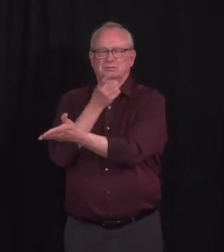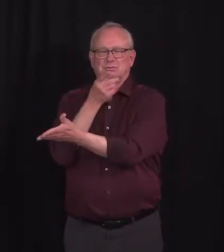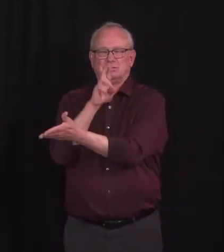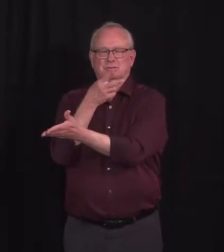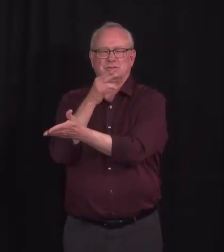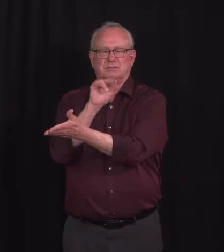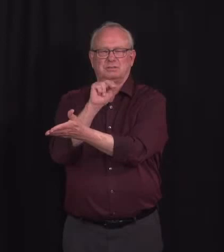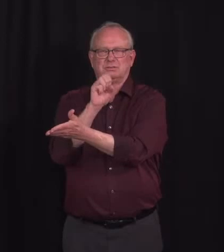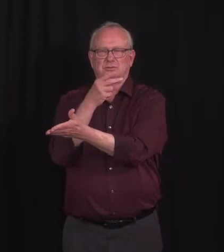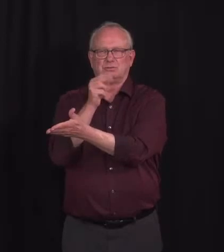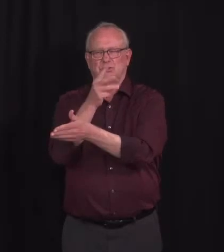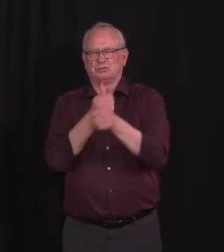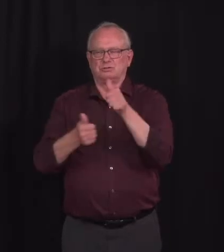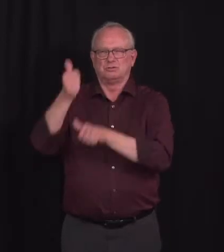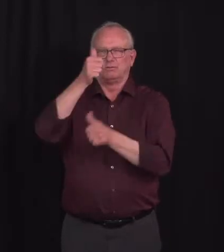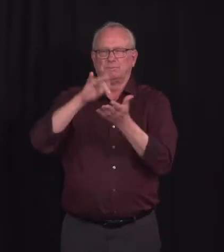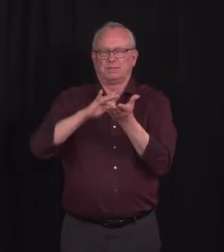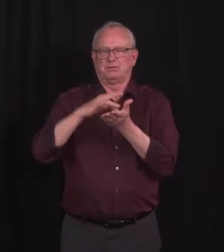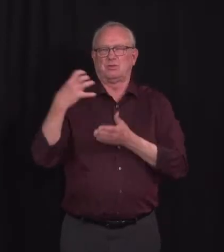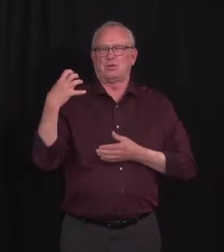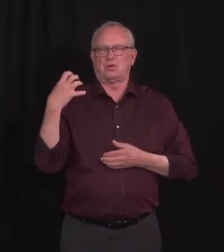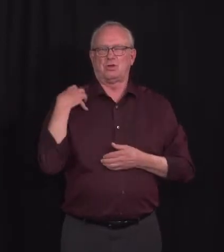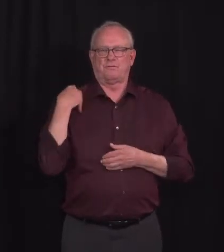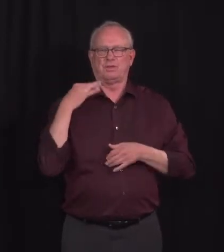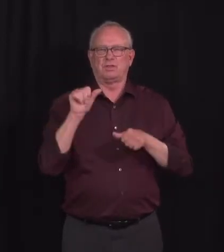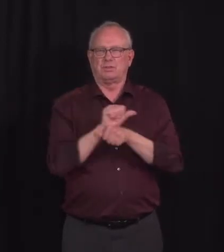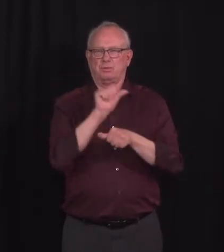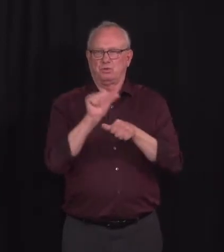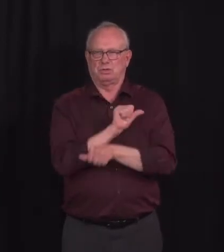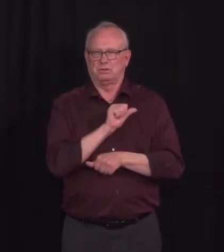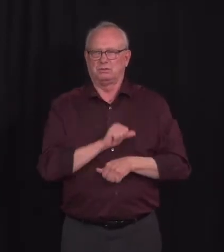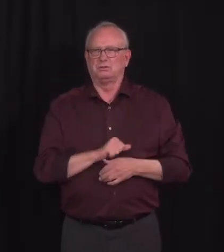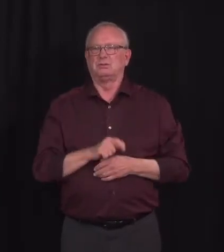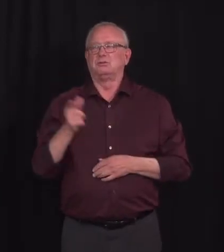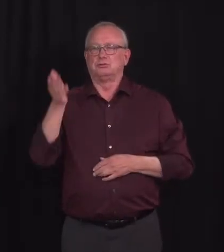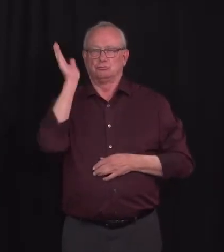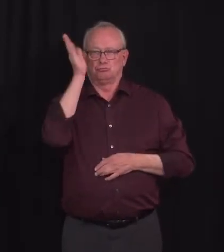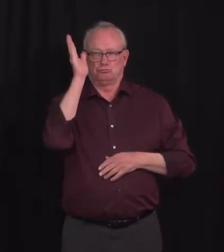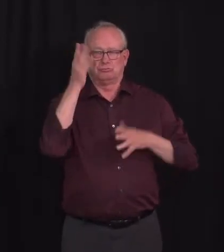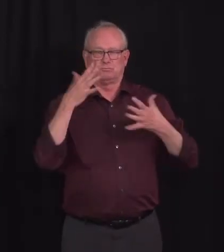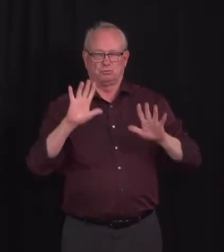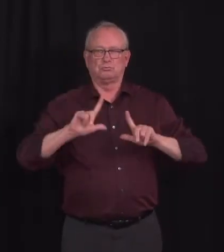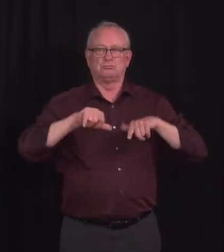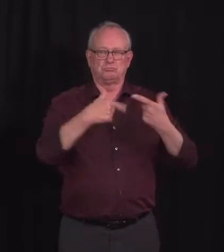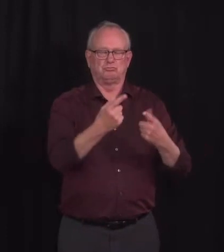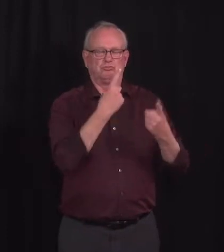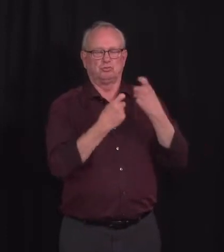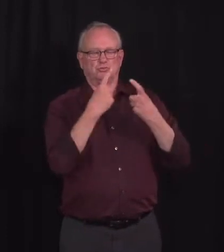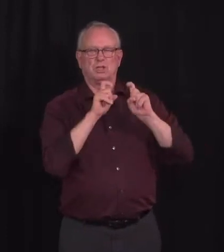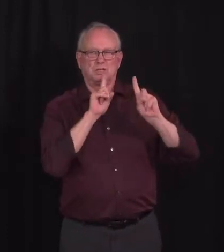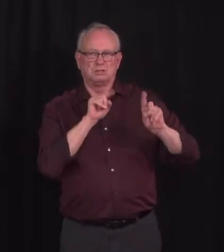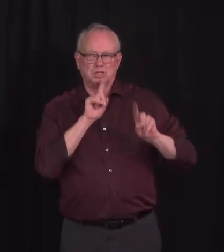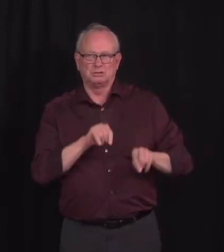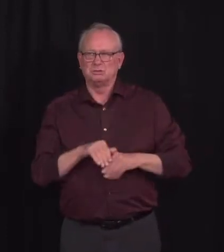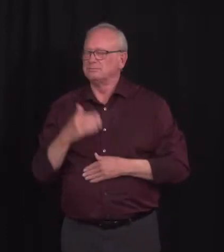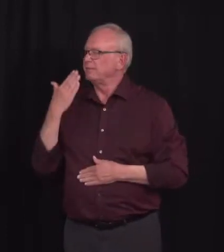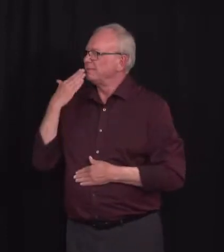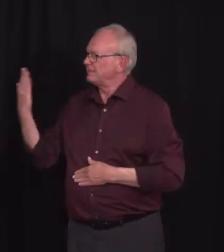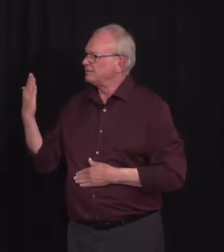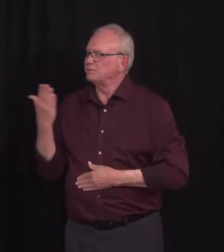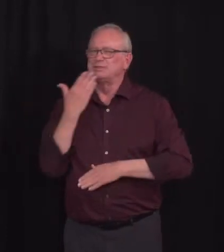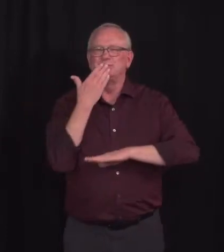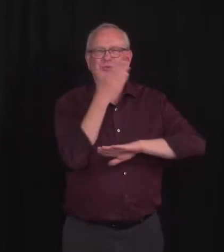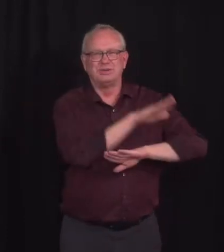for the province. Dr. Hinshaw will provide a brief update and then we will open the floor to questions. Thank you, Tom, and good afternoon,